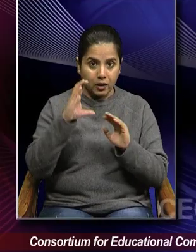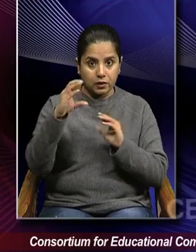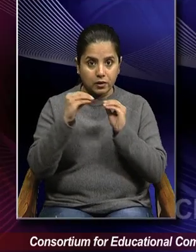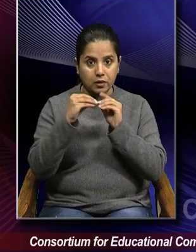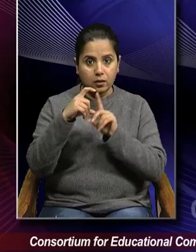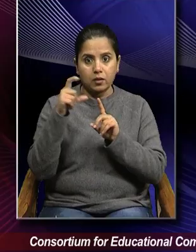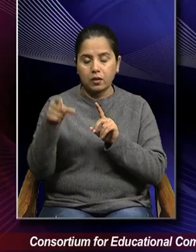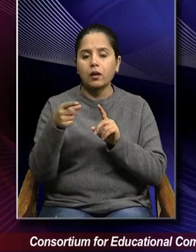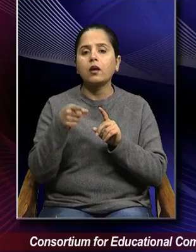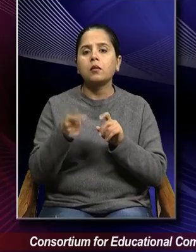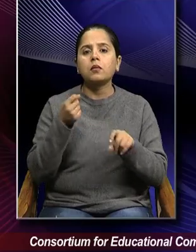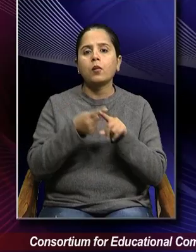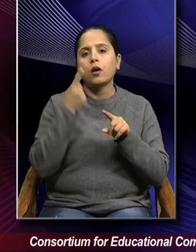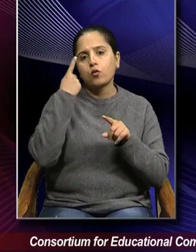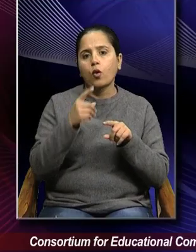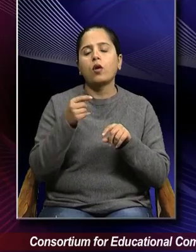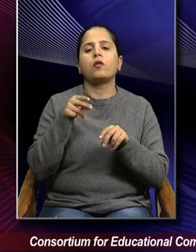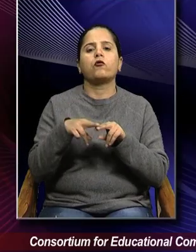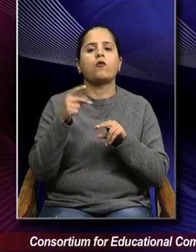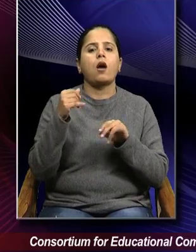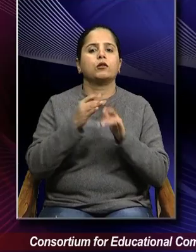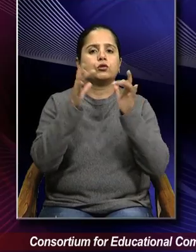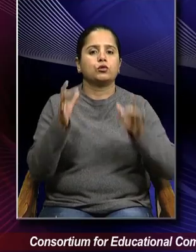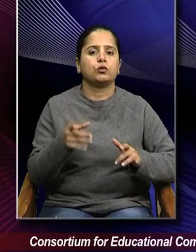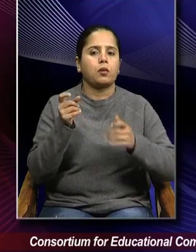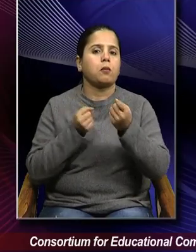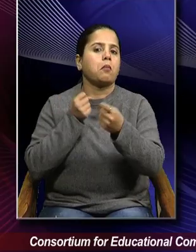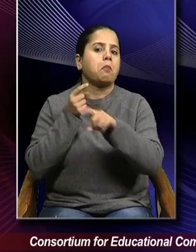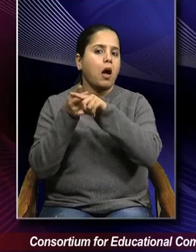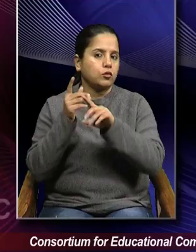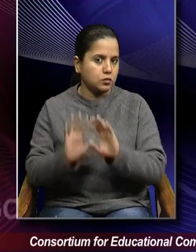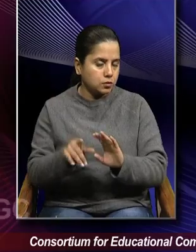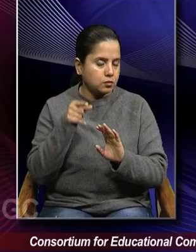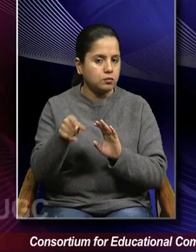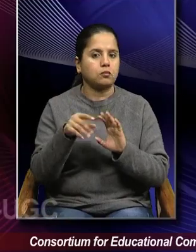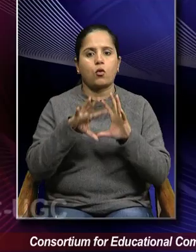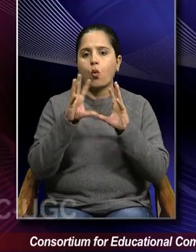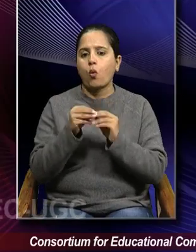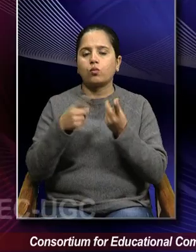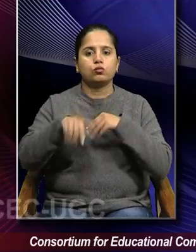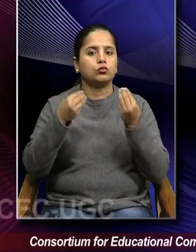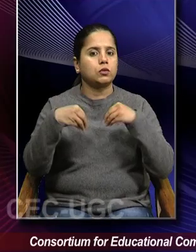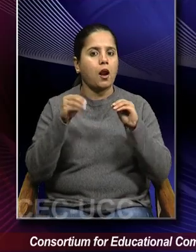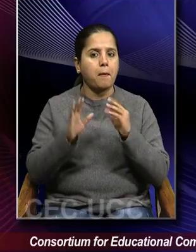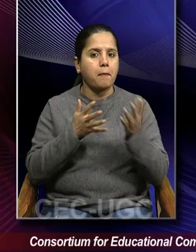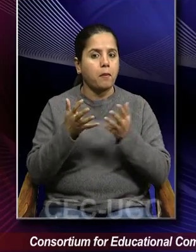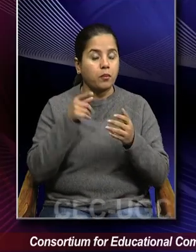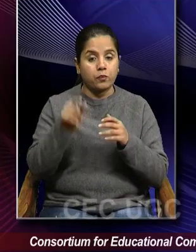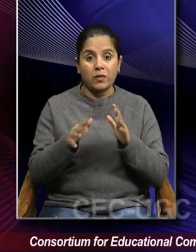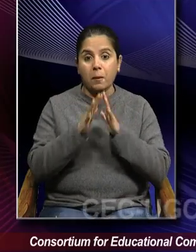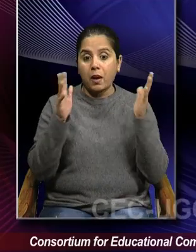is tailored for financial institutions and wholesale markets, just in order to facilitate large